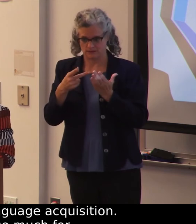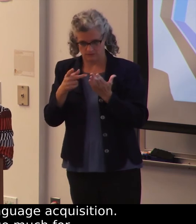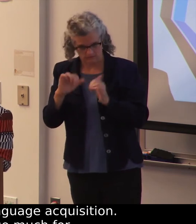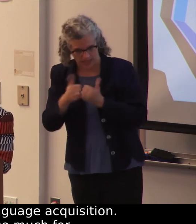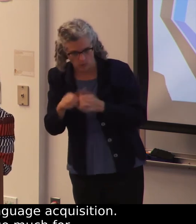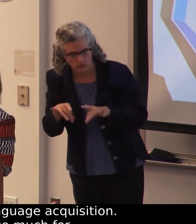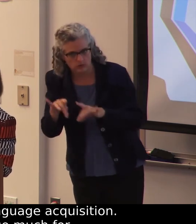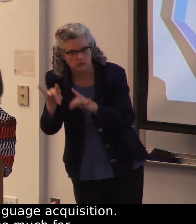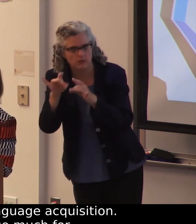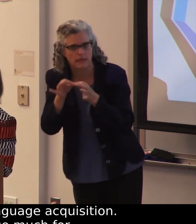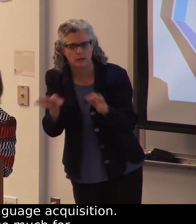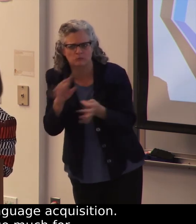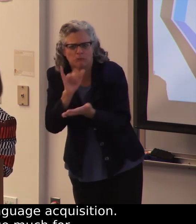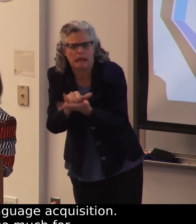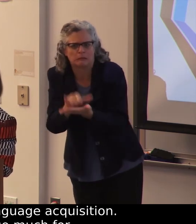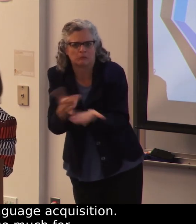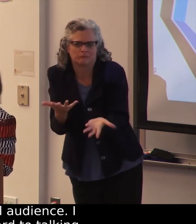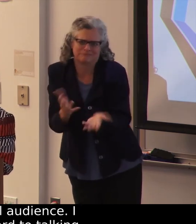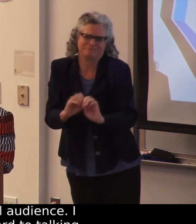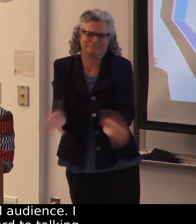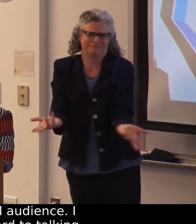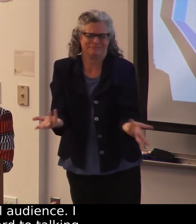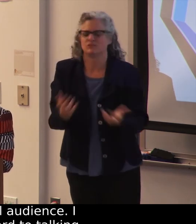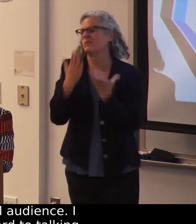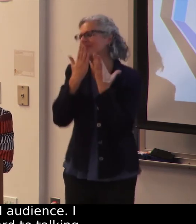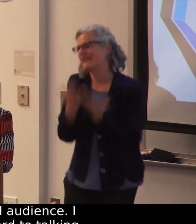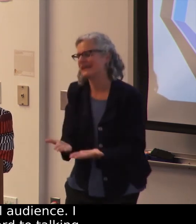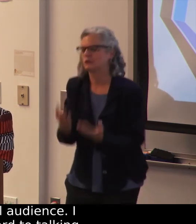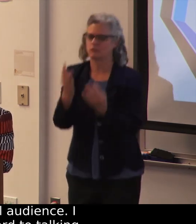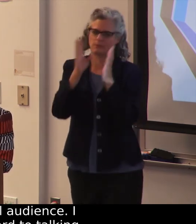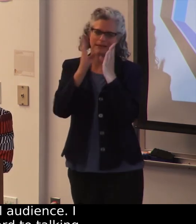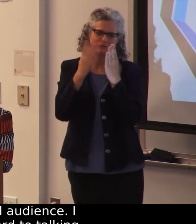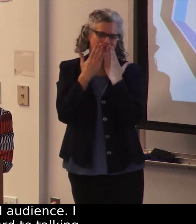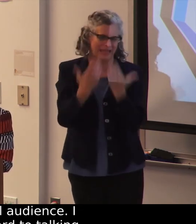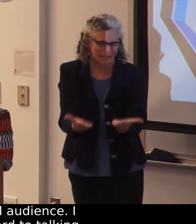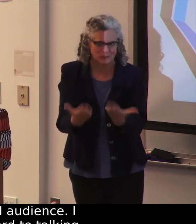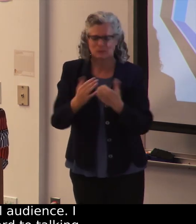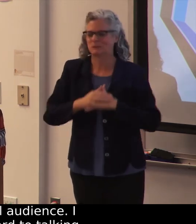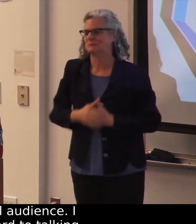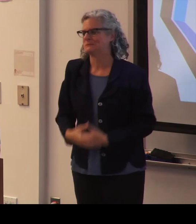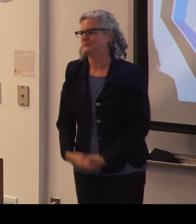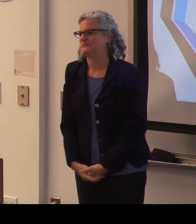acquisition. Thanks so much for being such a wonderful audience. I look forward to talking to you more.